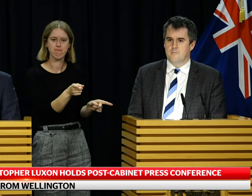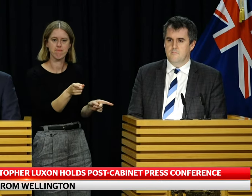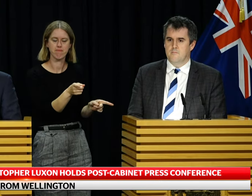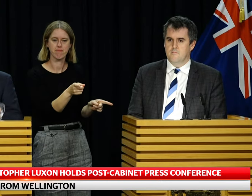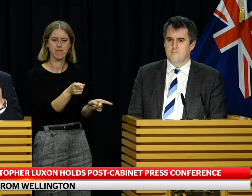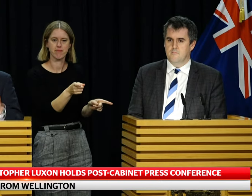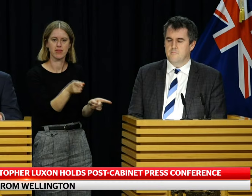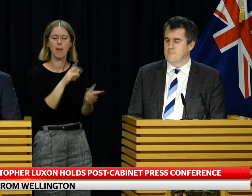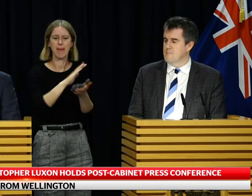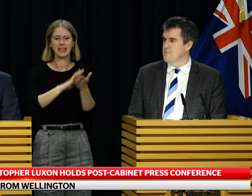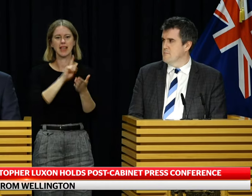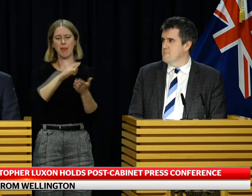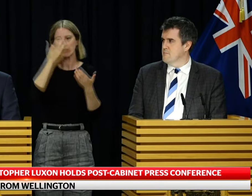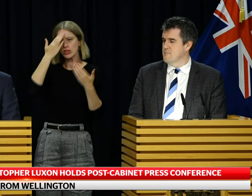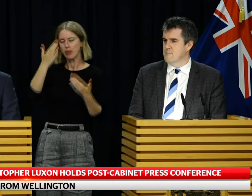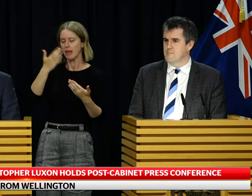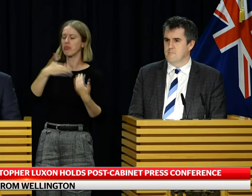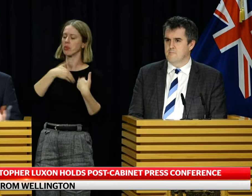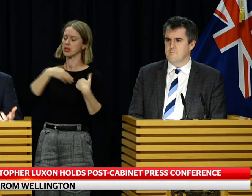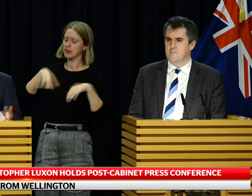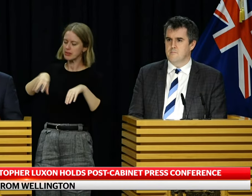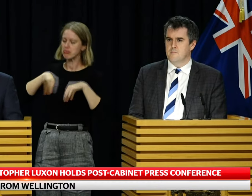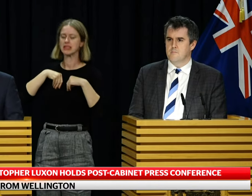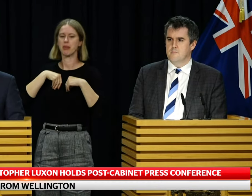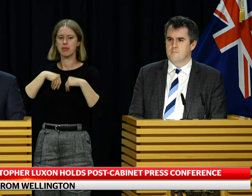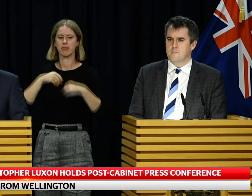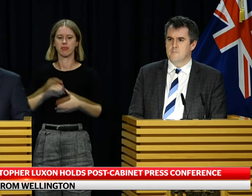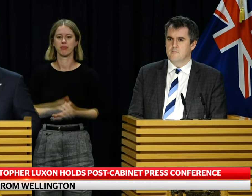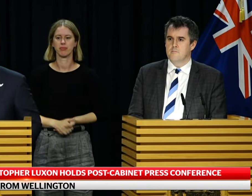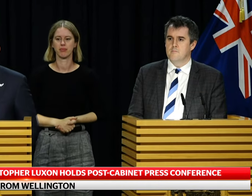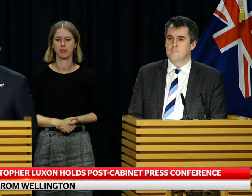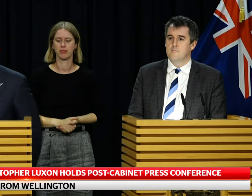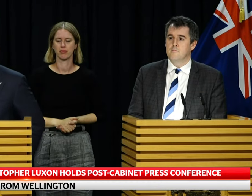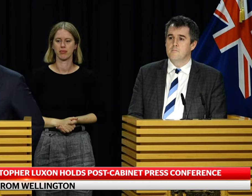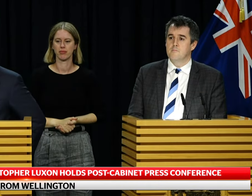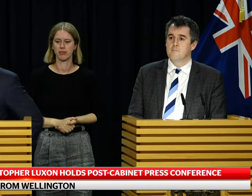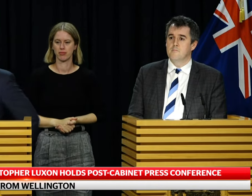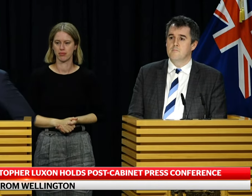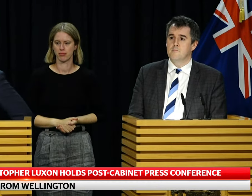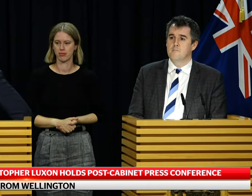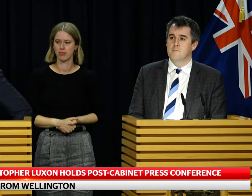of you in that place, and you need to respect that and need to be and hold up that responsibility.